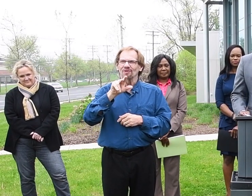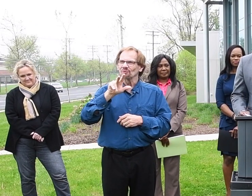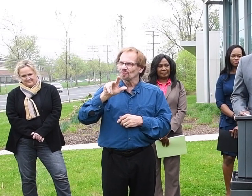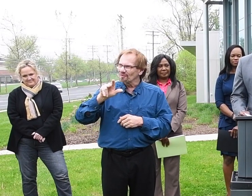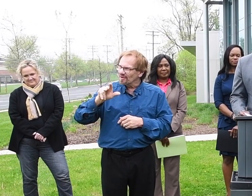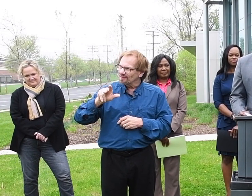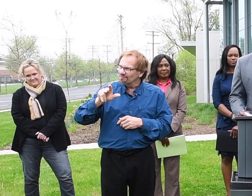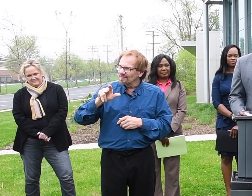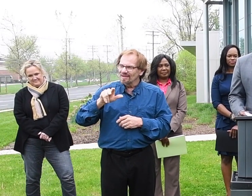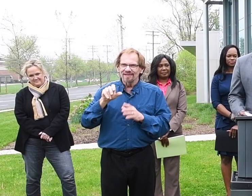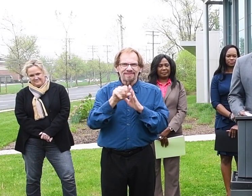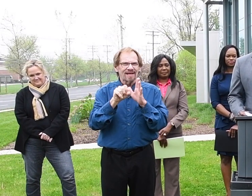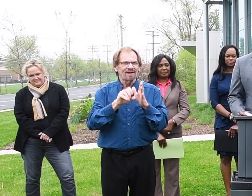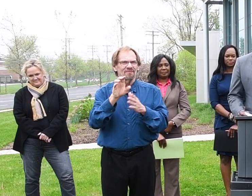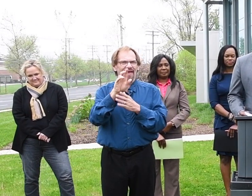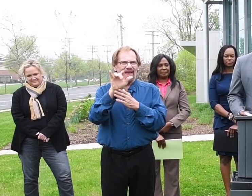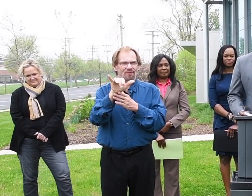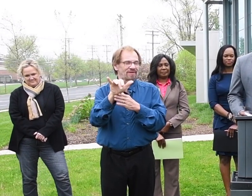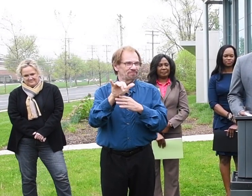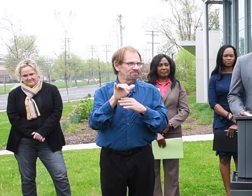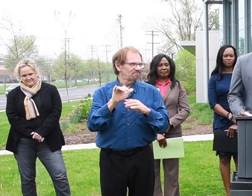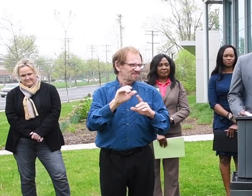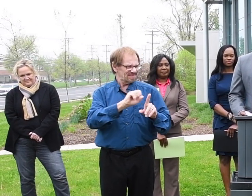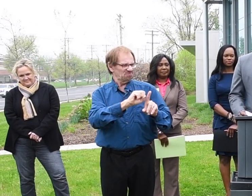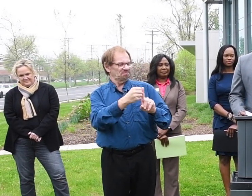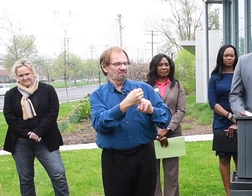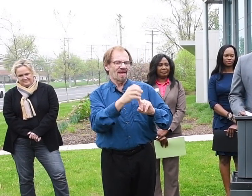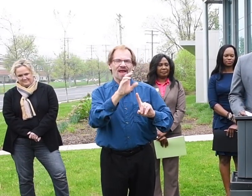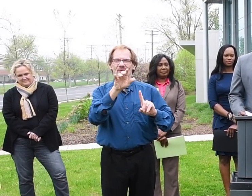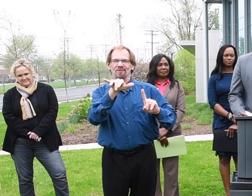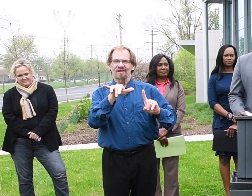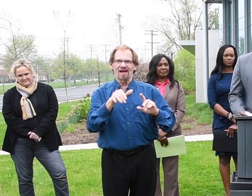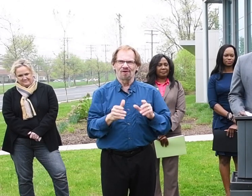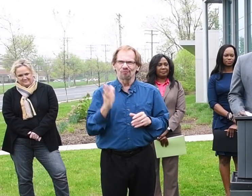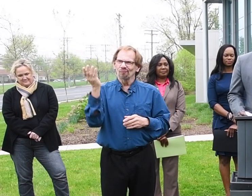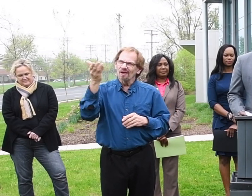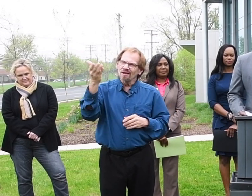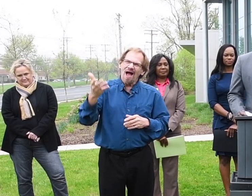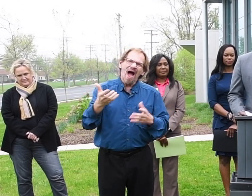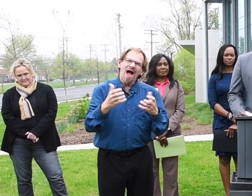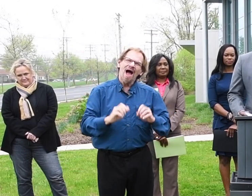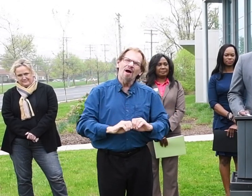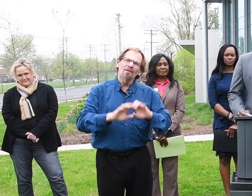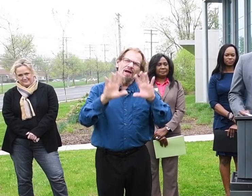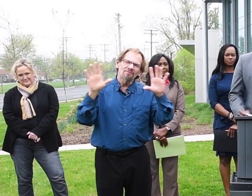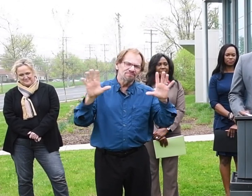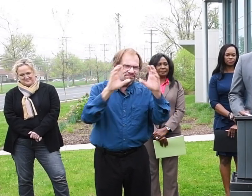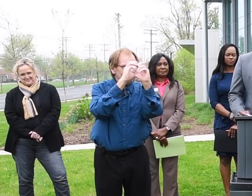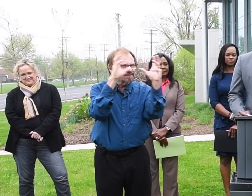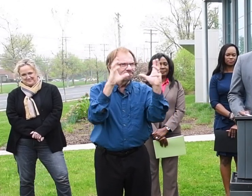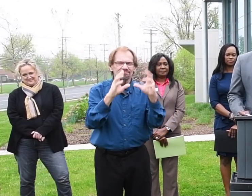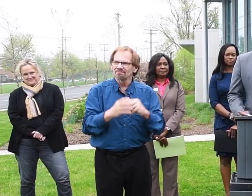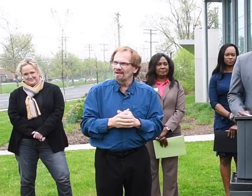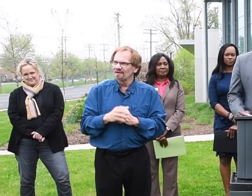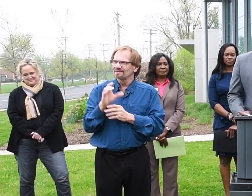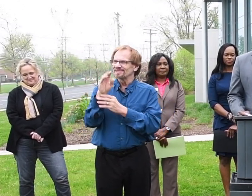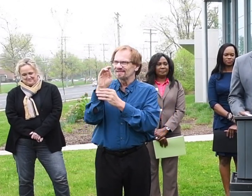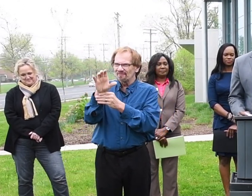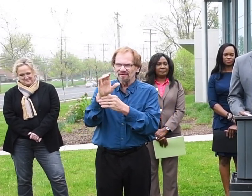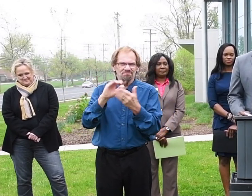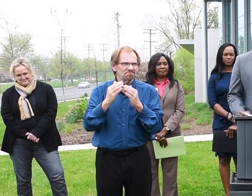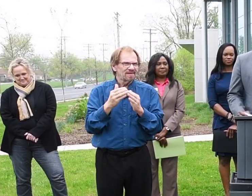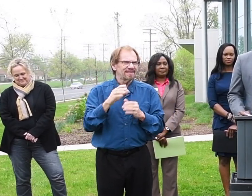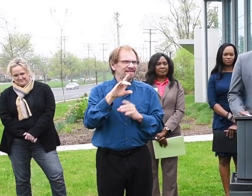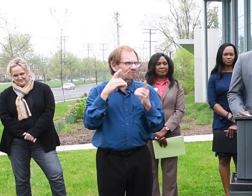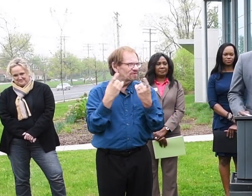I outlined a strategic vision for the Civic District in Elkridge. This includes significant investments in